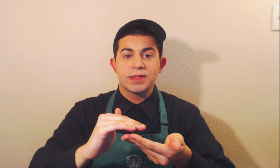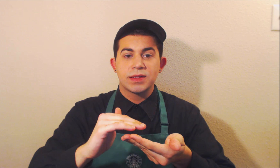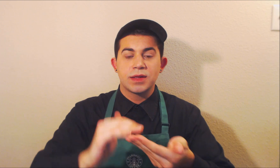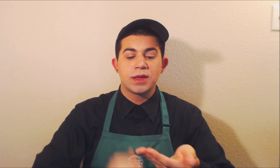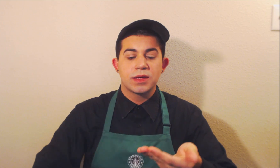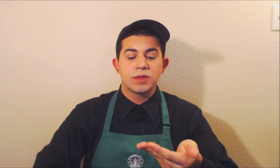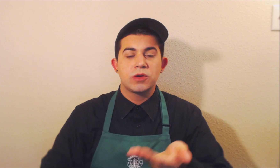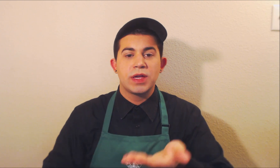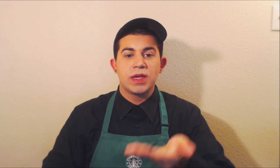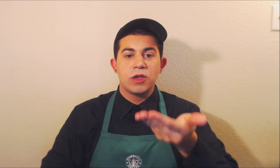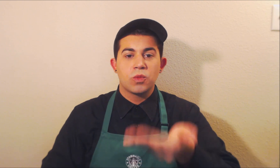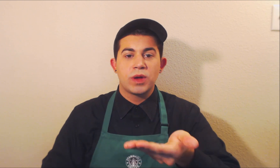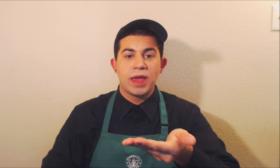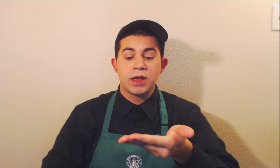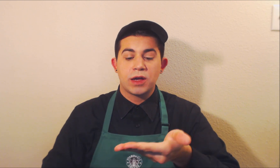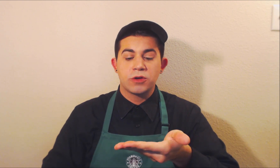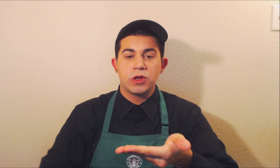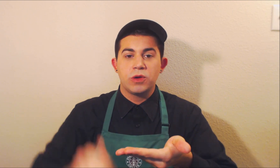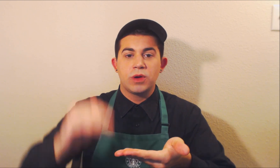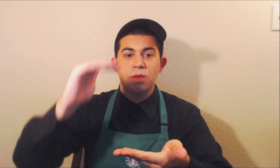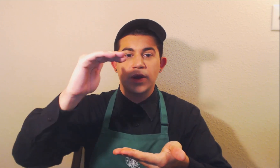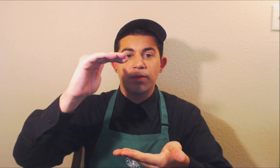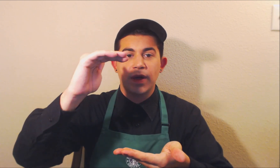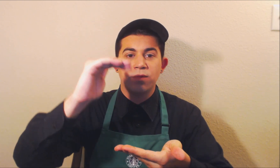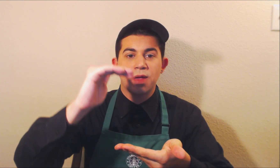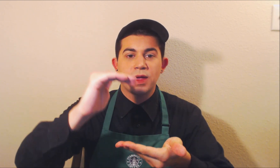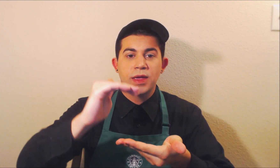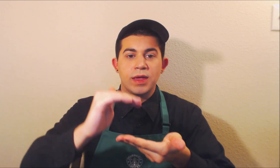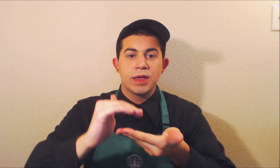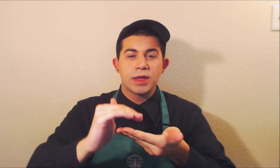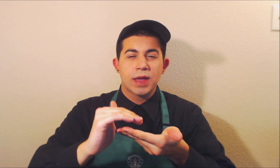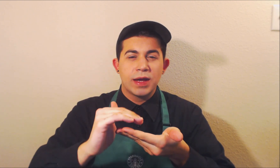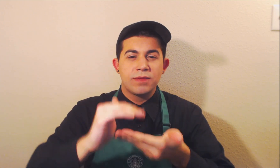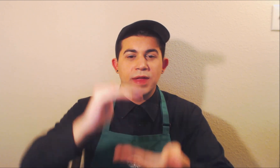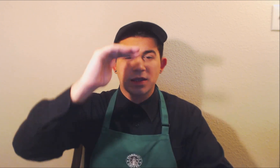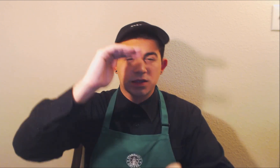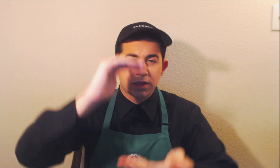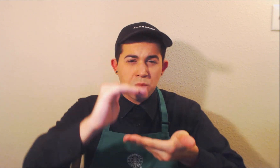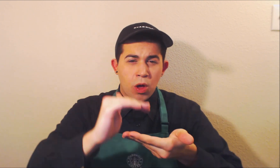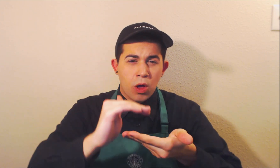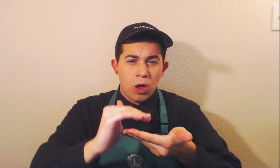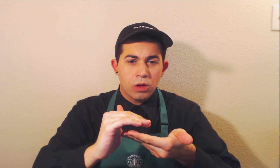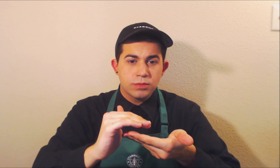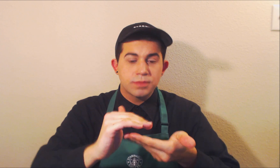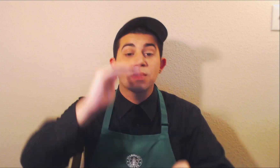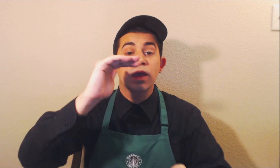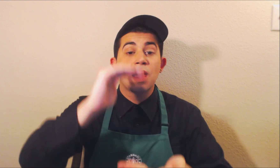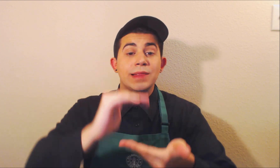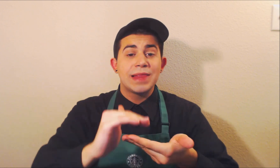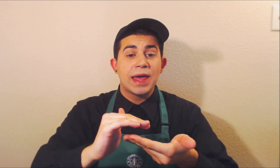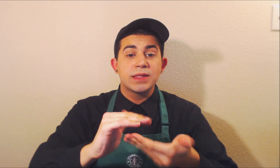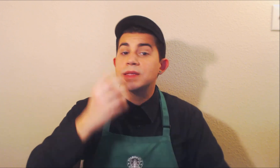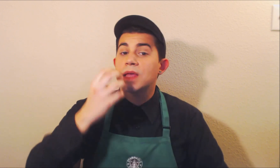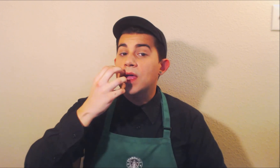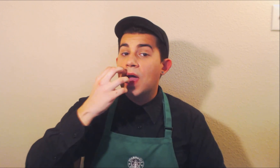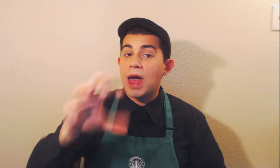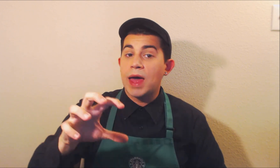Less, so you're taking your one hand under you and then one above. Kind of like small, less